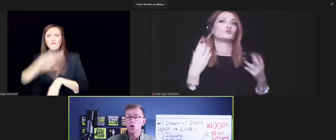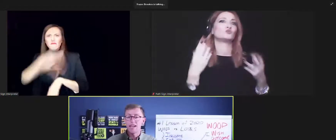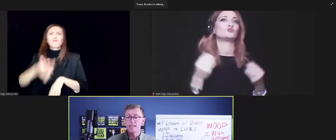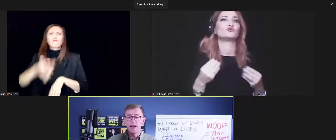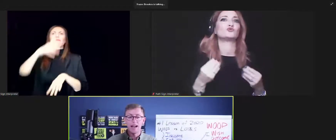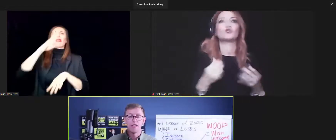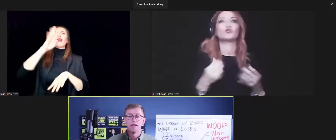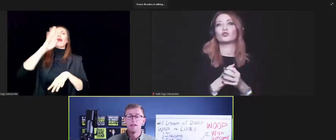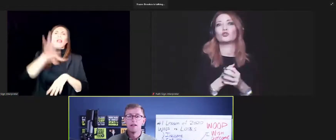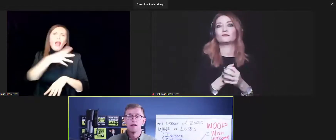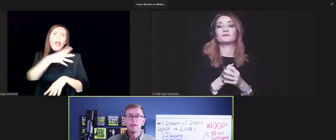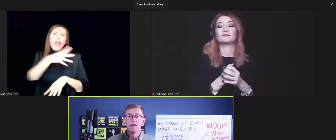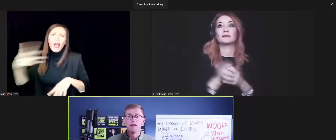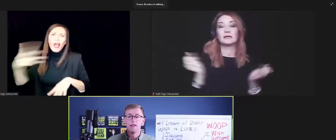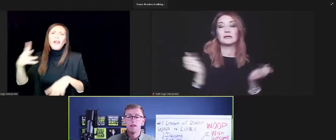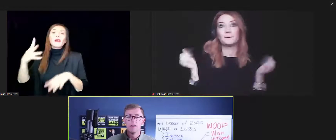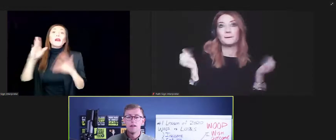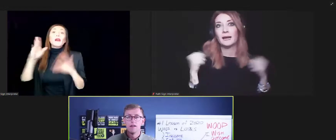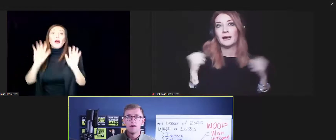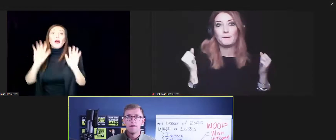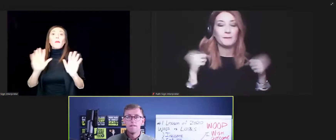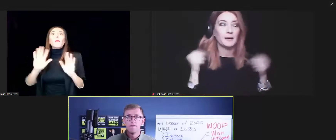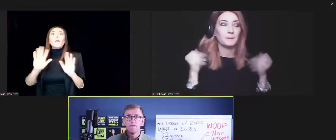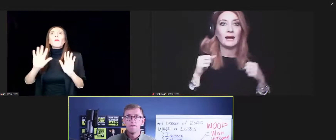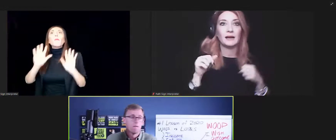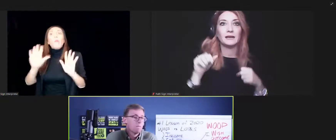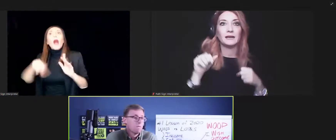because you ain't doing anything.